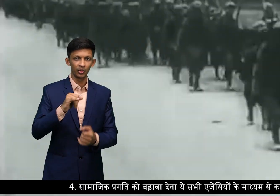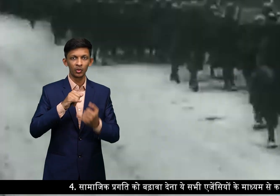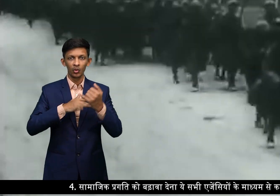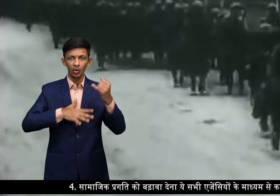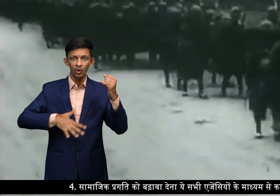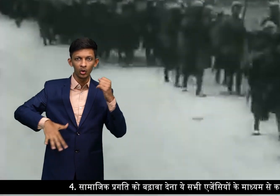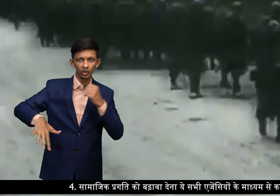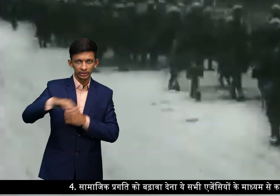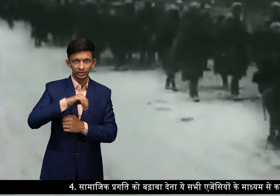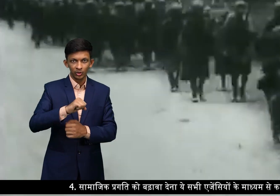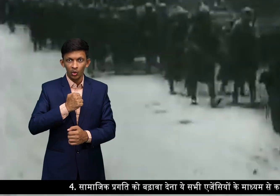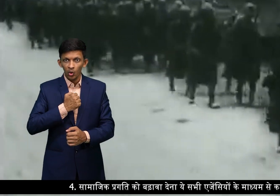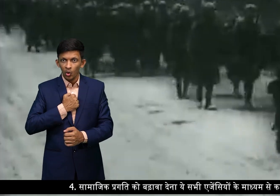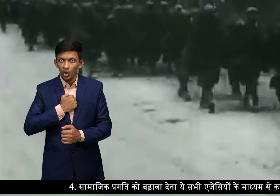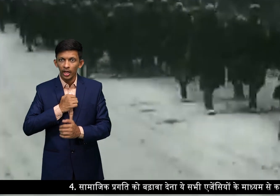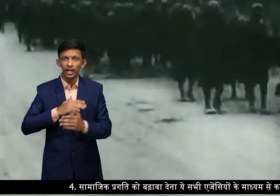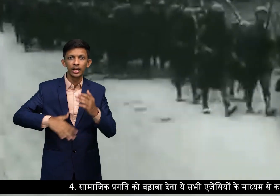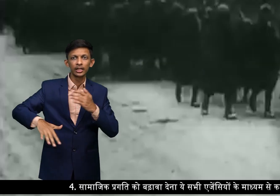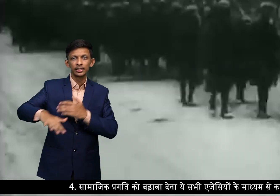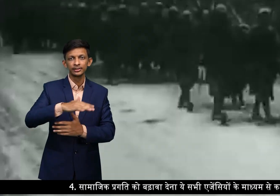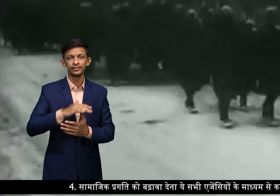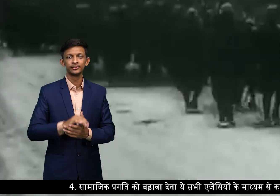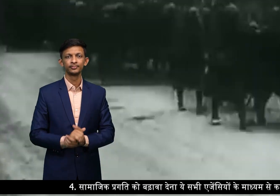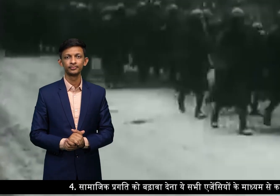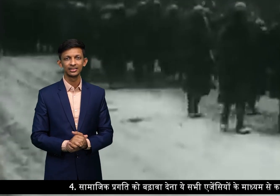promoting social progress.